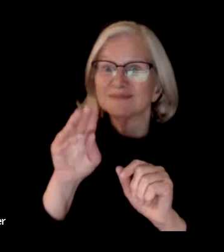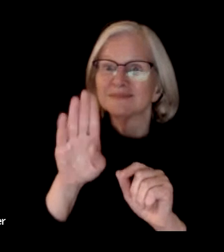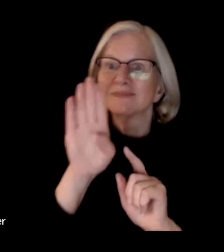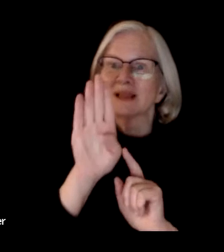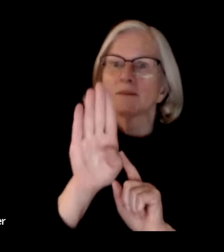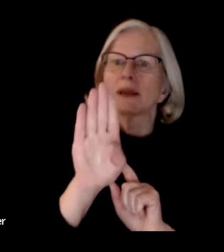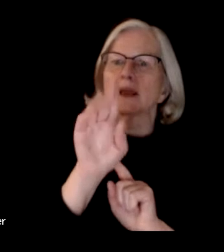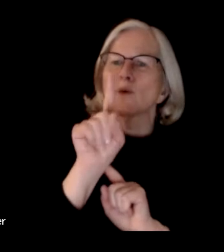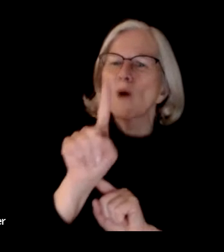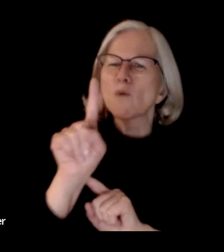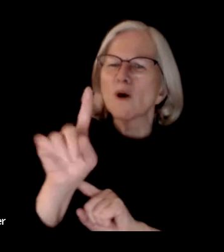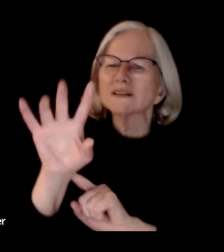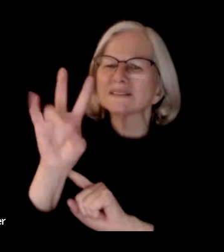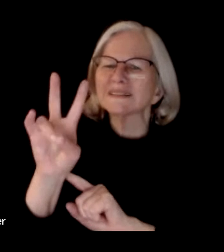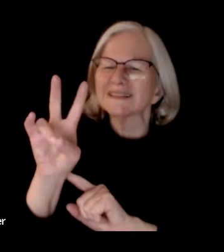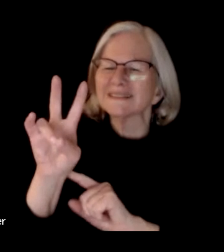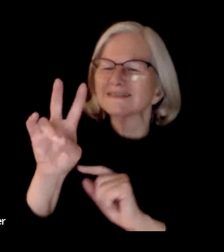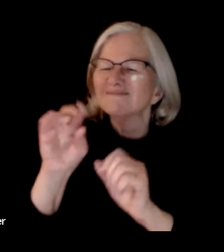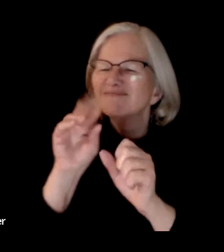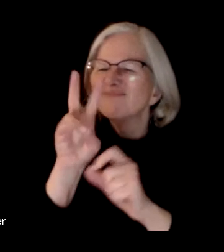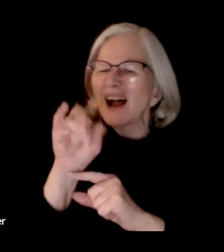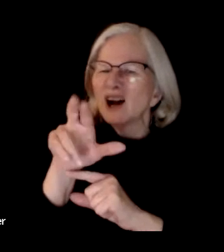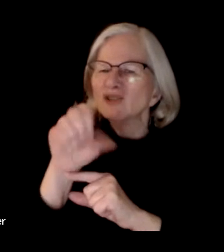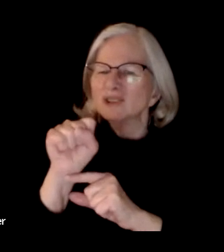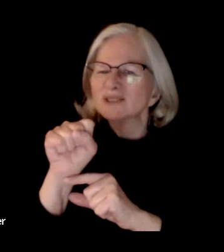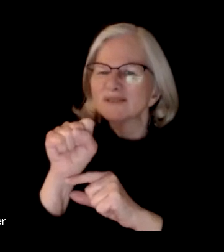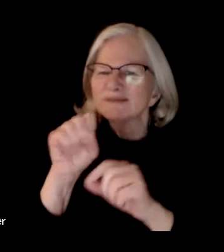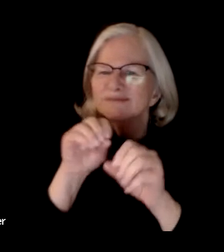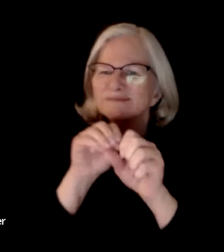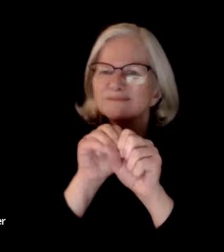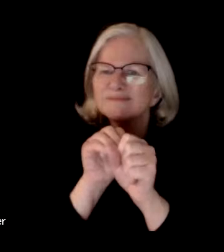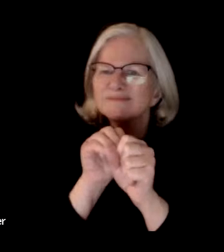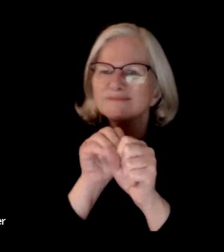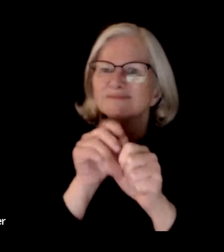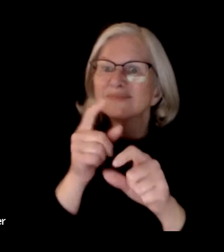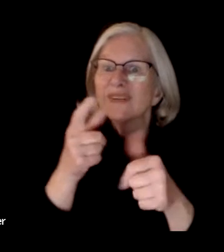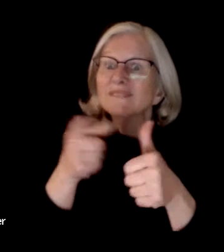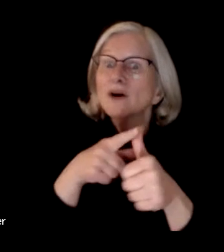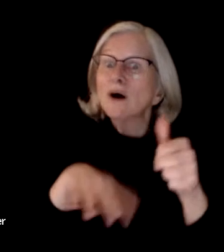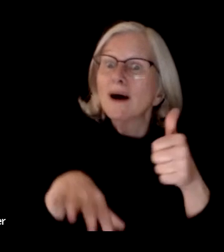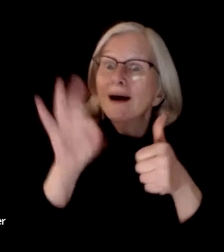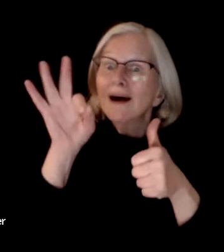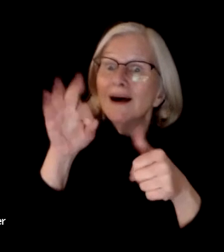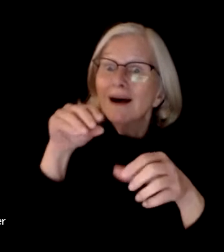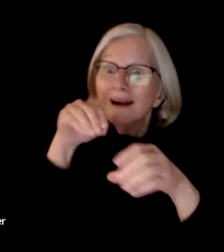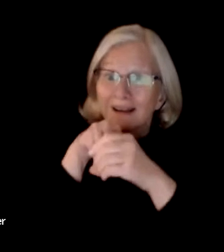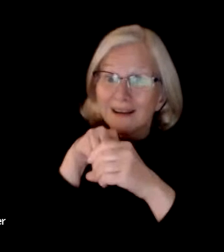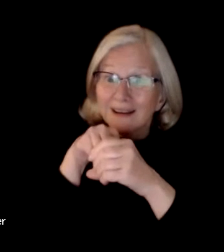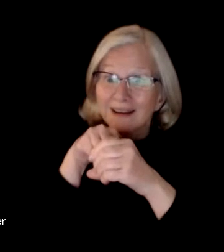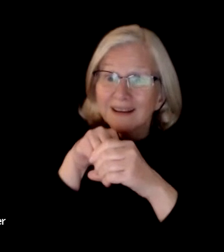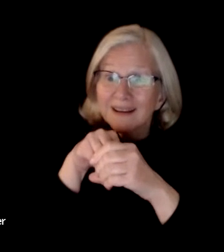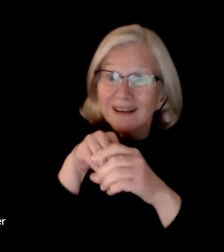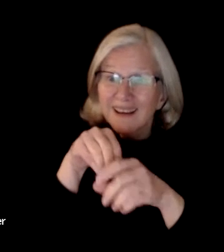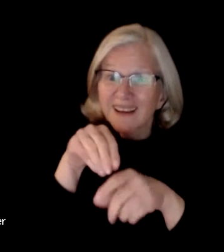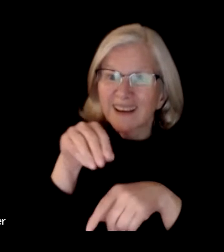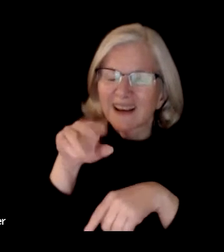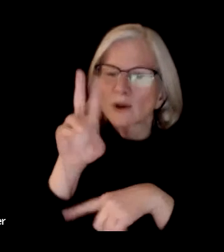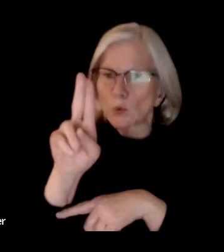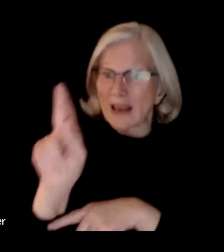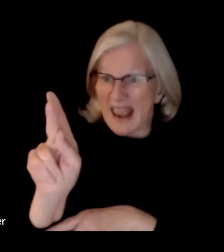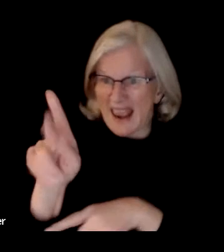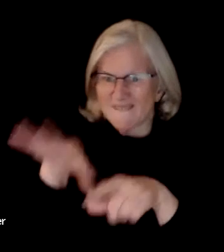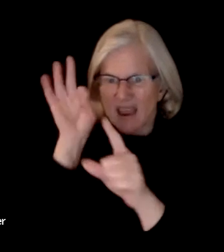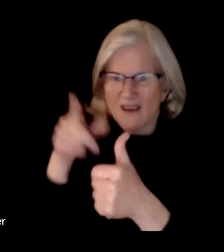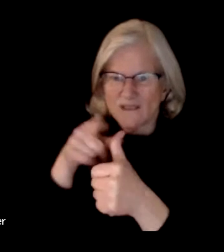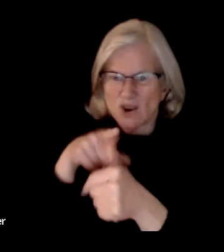the SARS-CoV-2 virus, which was first detected in the United Kingdom. It was identified in positive specimens from